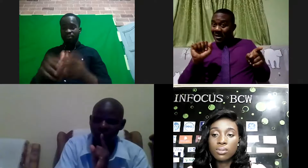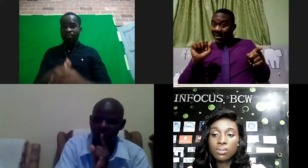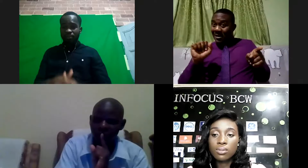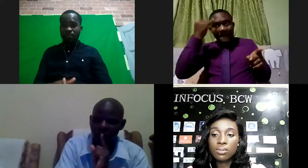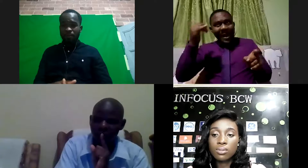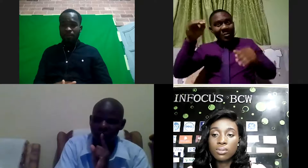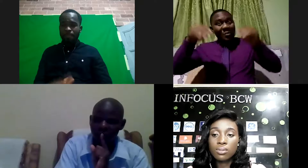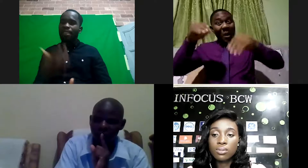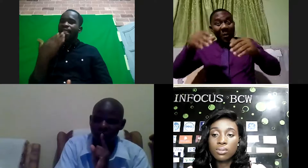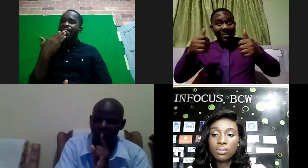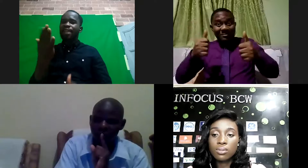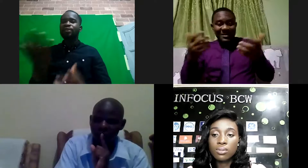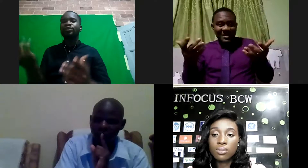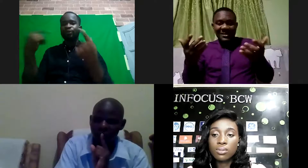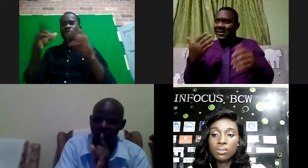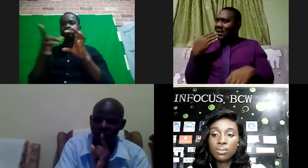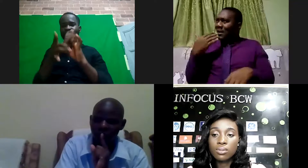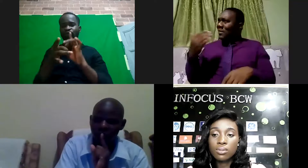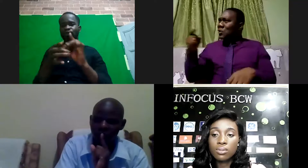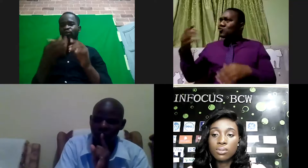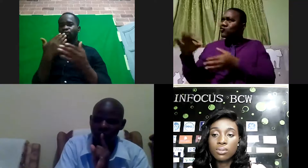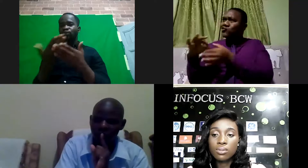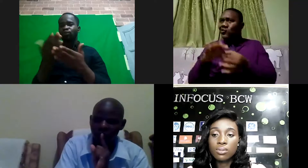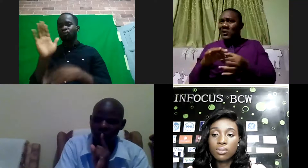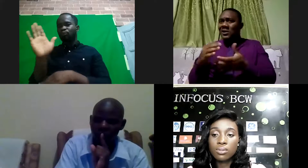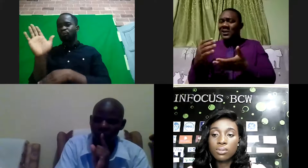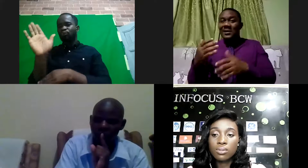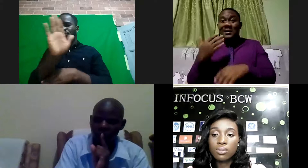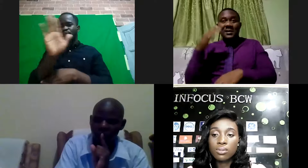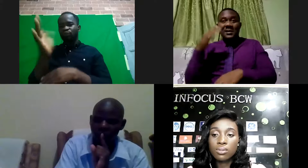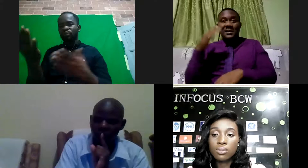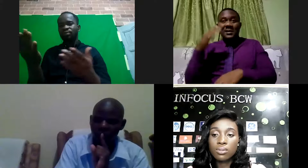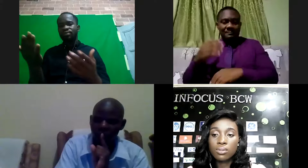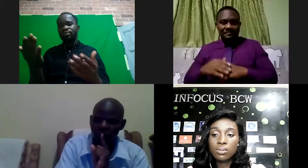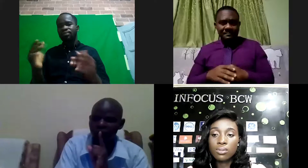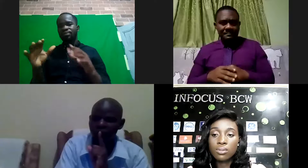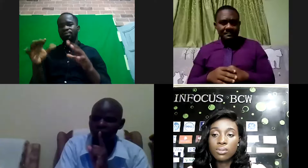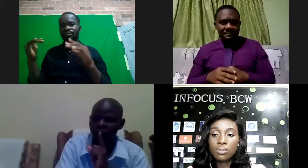us. Yeah, good evening. I love